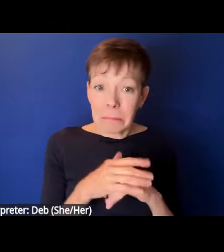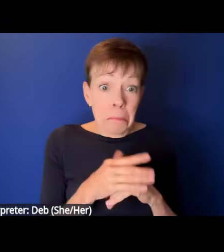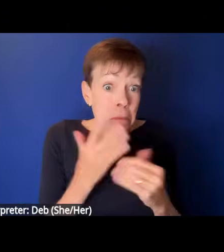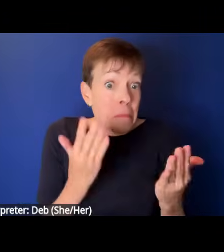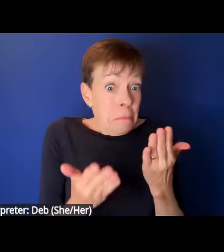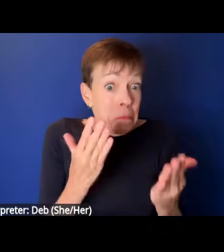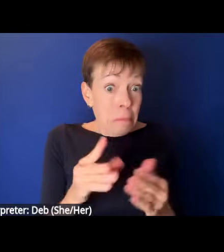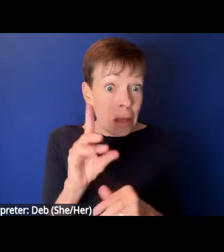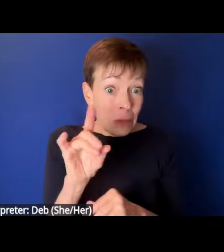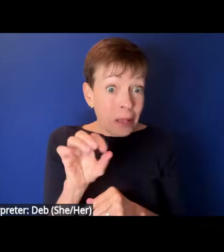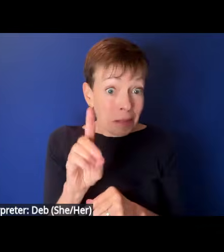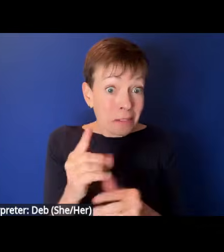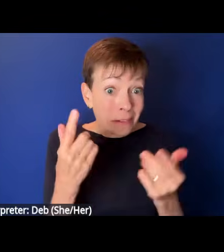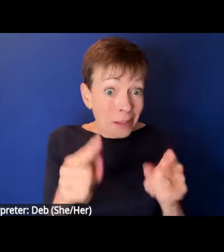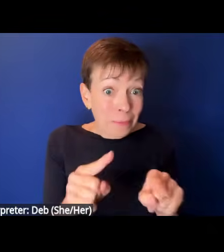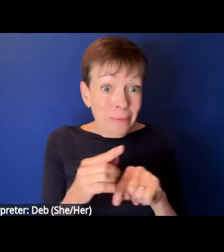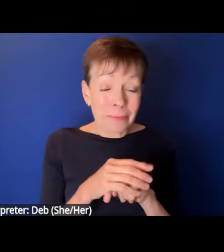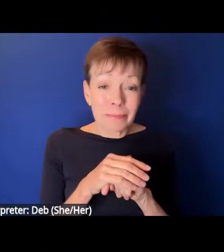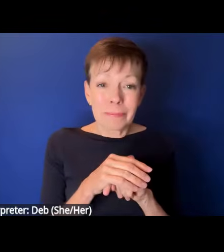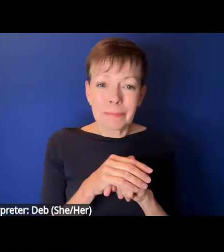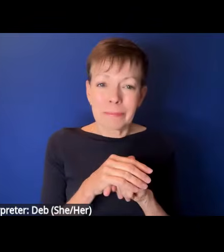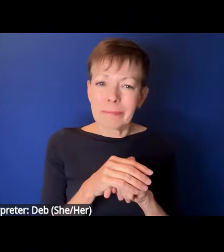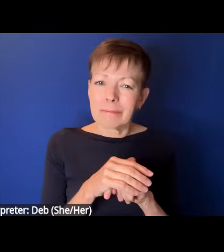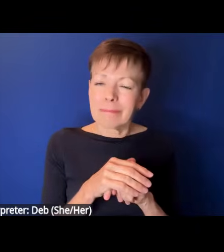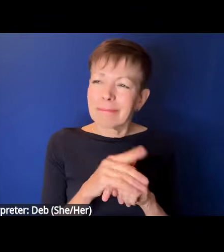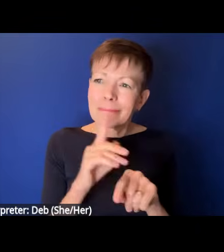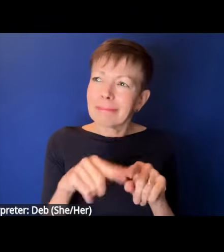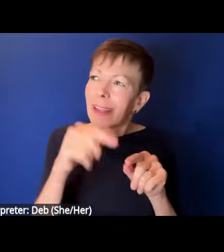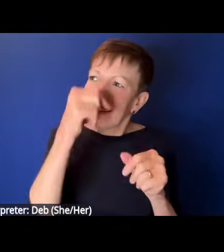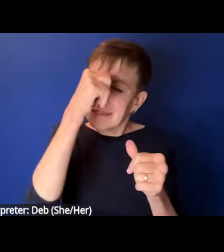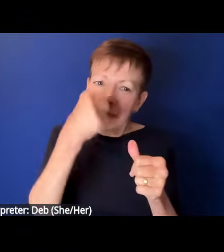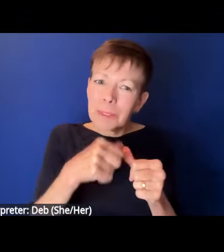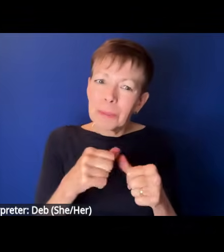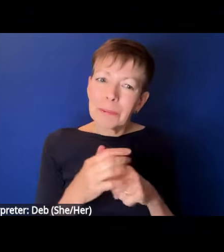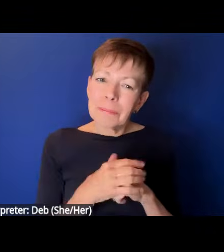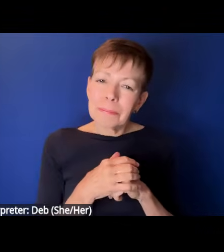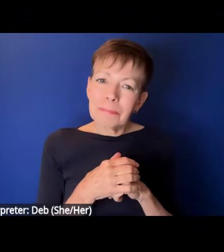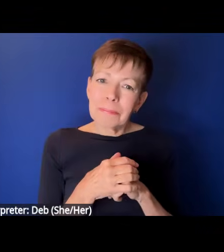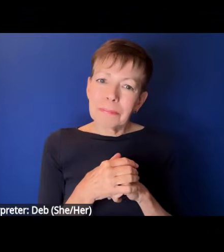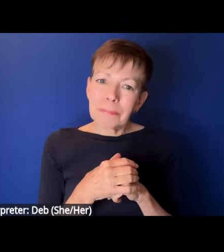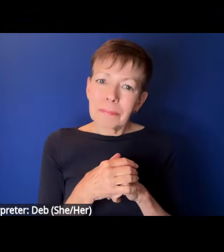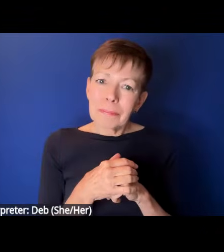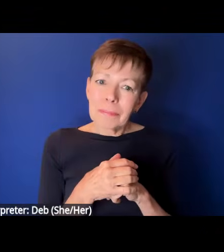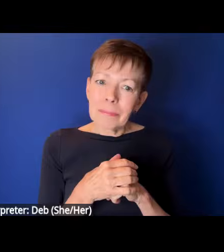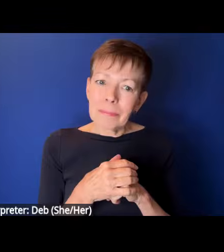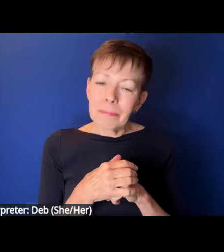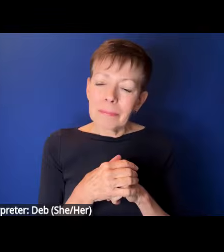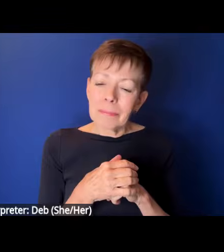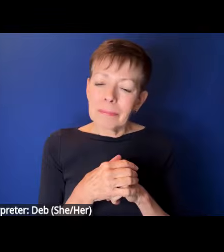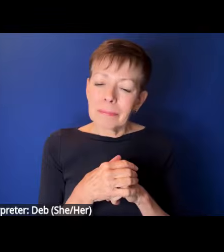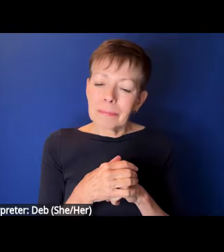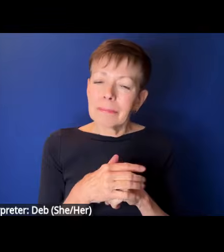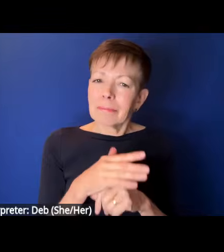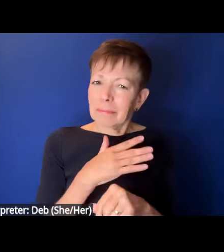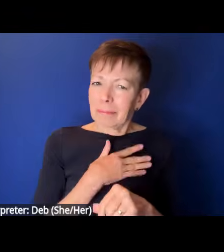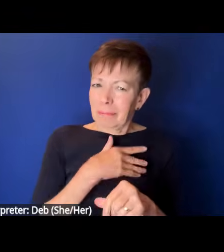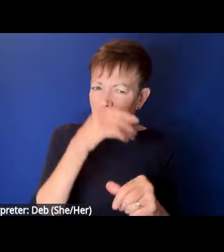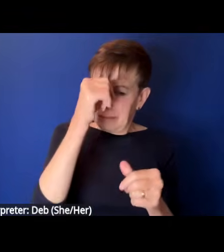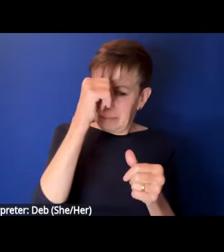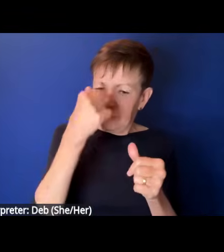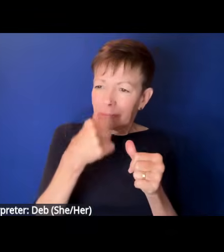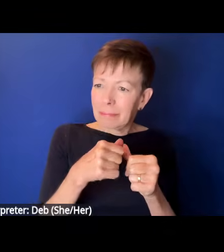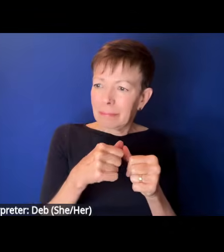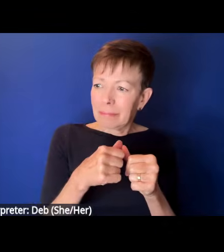happen, but just that it's not in my memory. My memory of the policy work that was done,